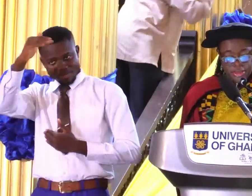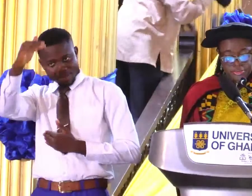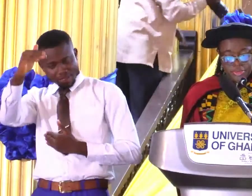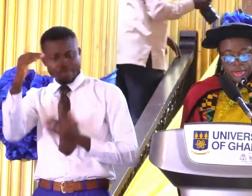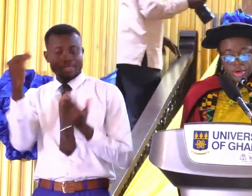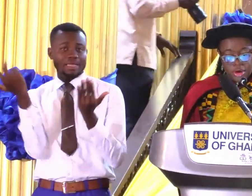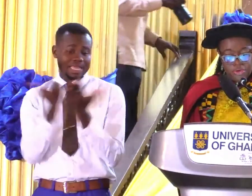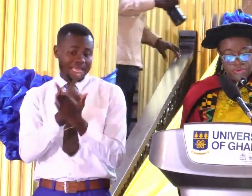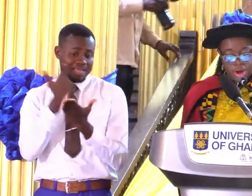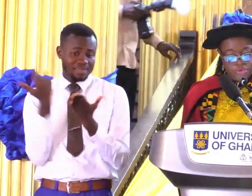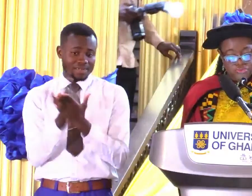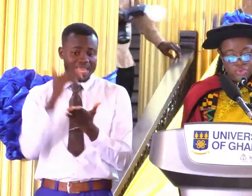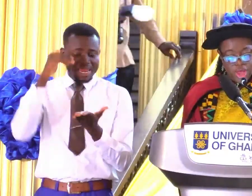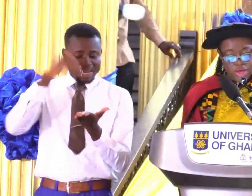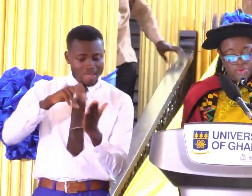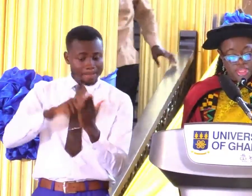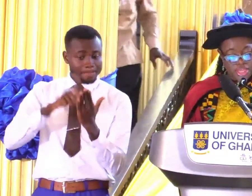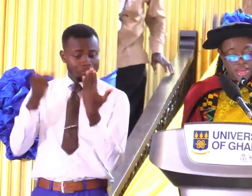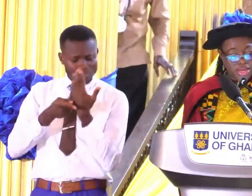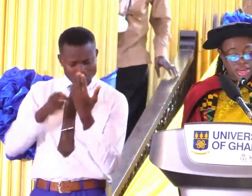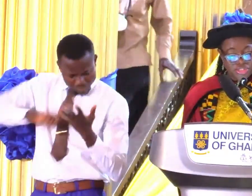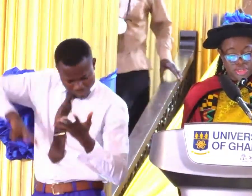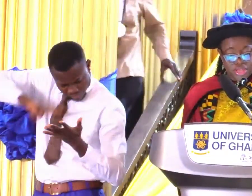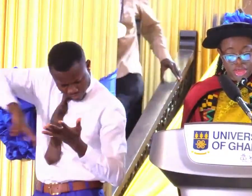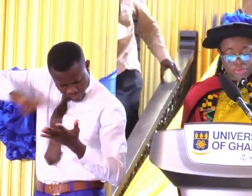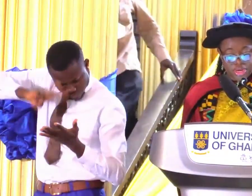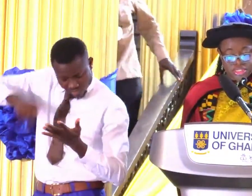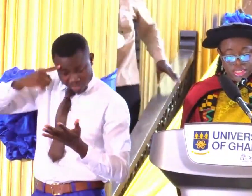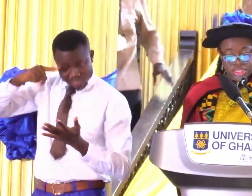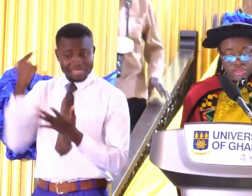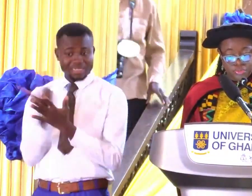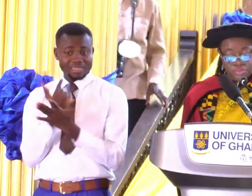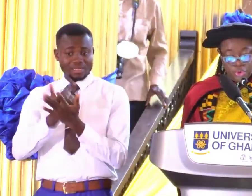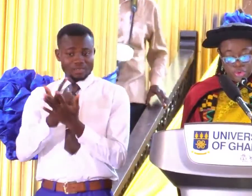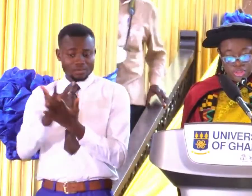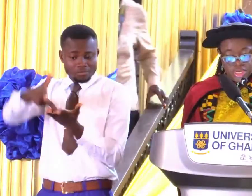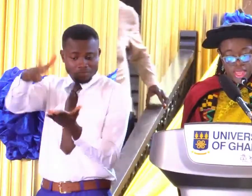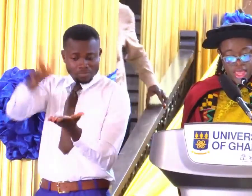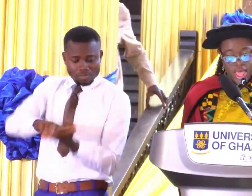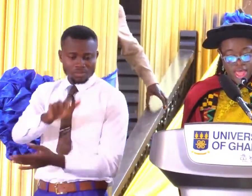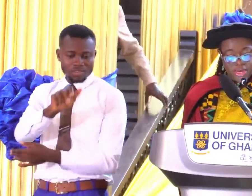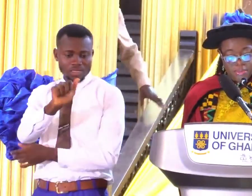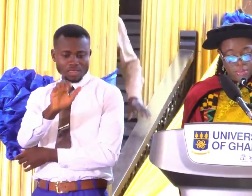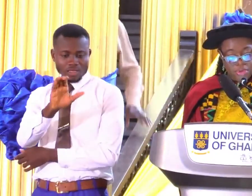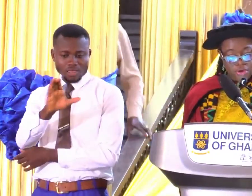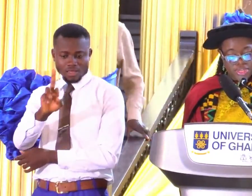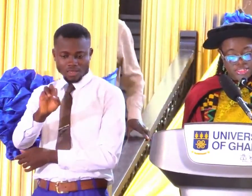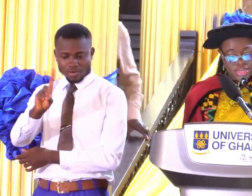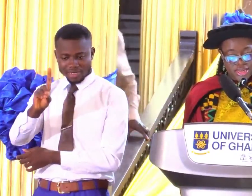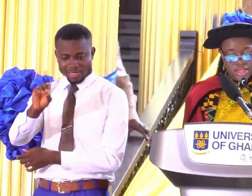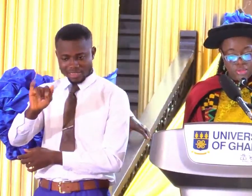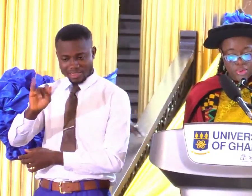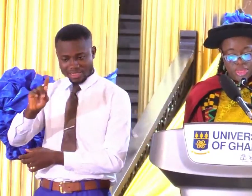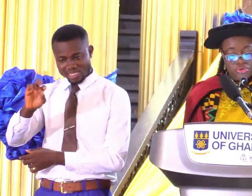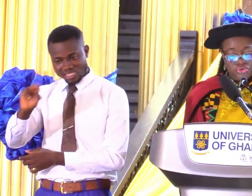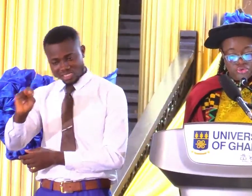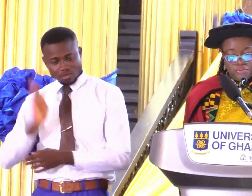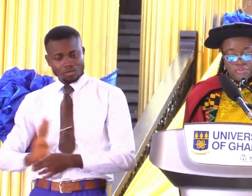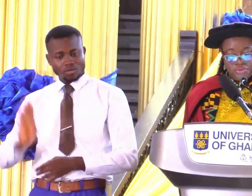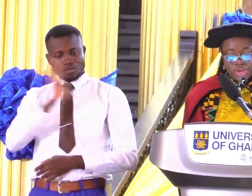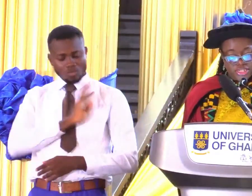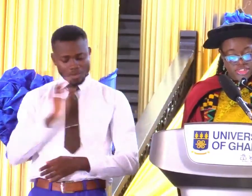Ghana, program reviewer for the Ghana National Accreditation Board, and a member of the Technical Working